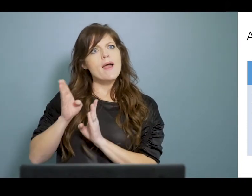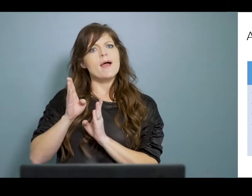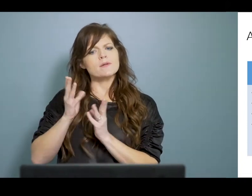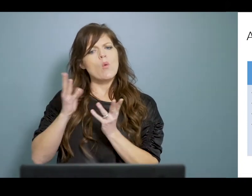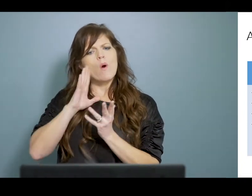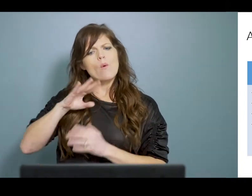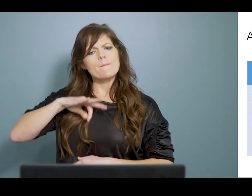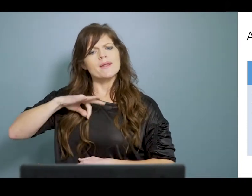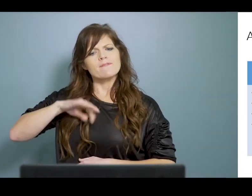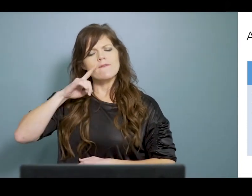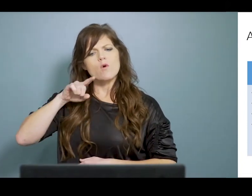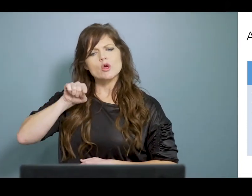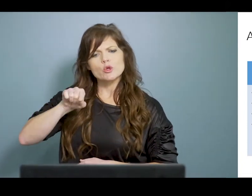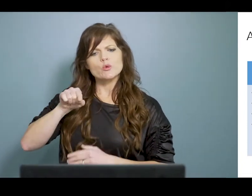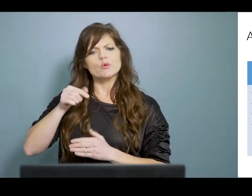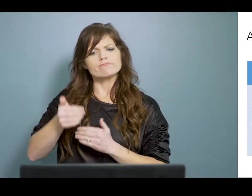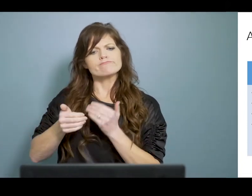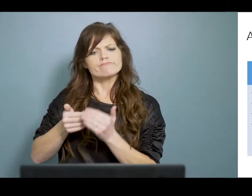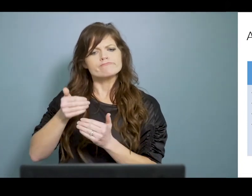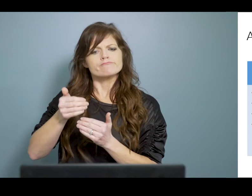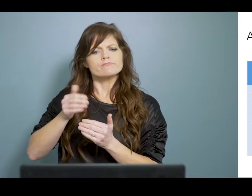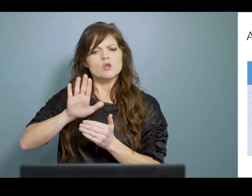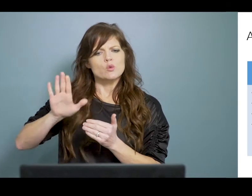beneficial for you moving forward.